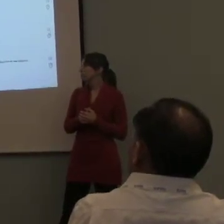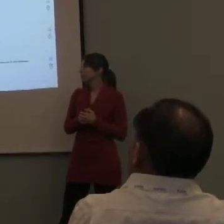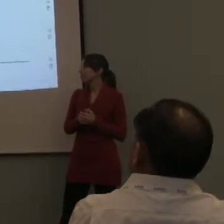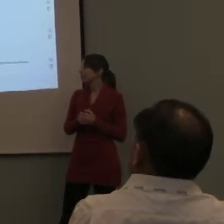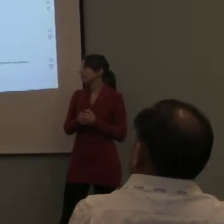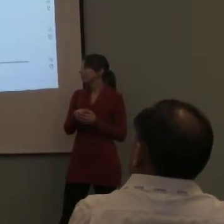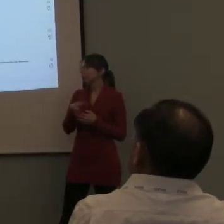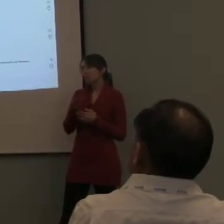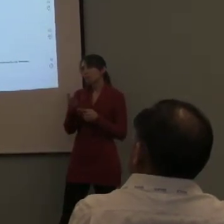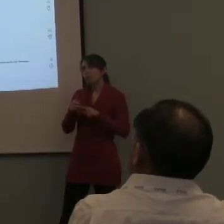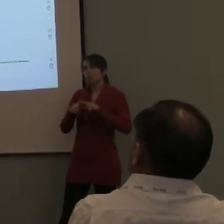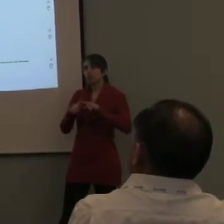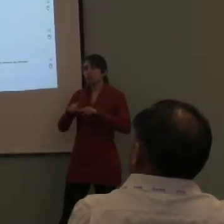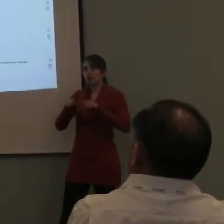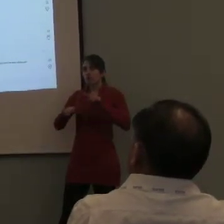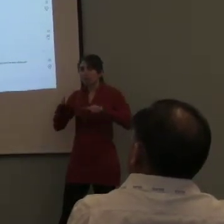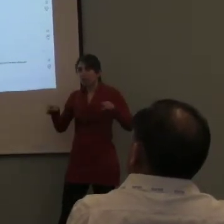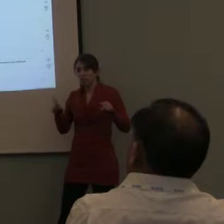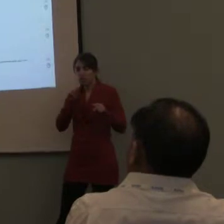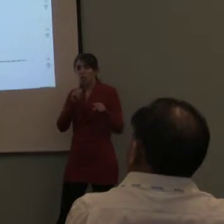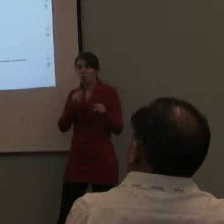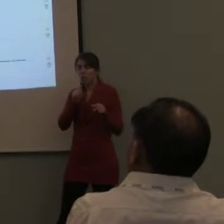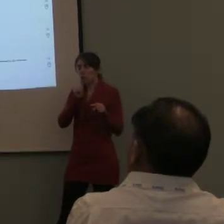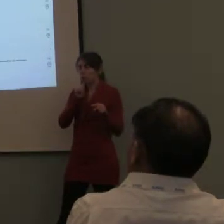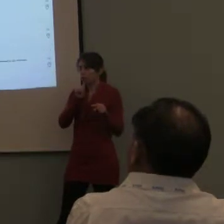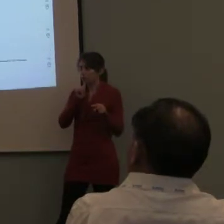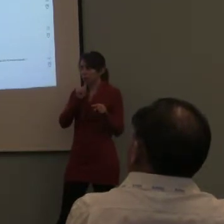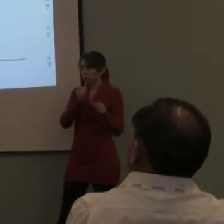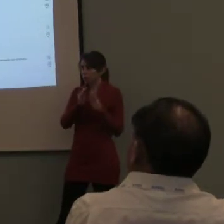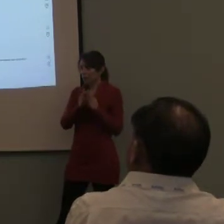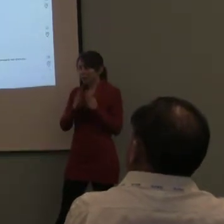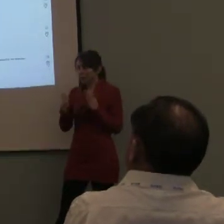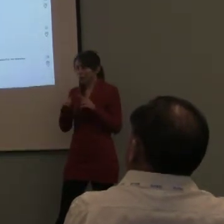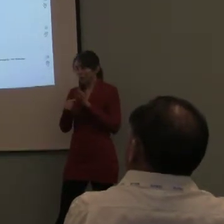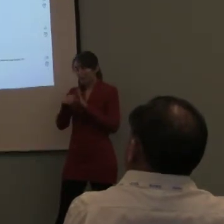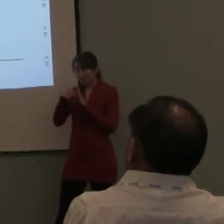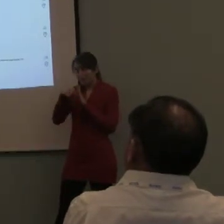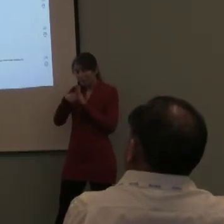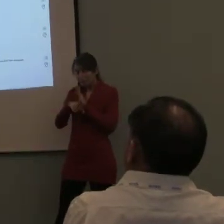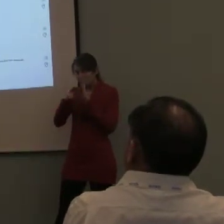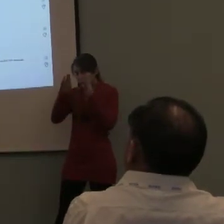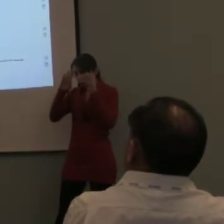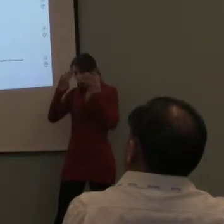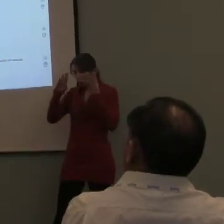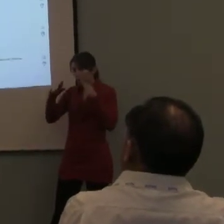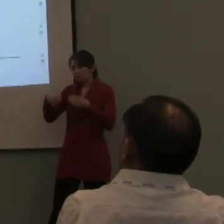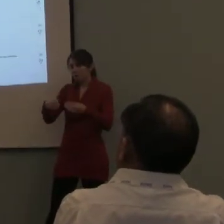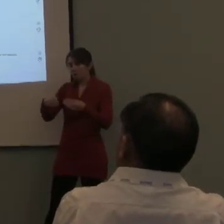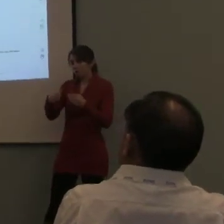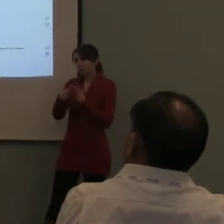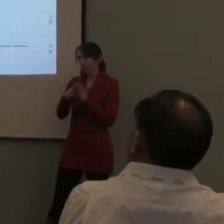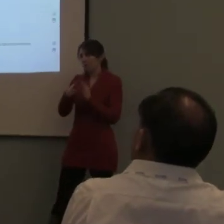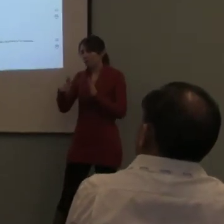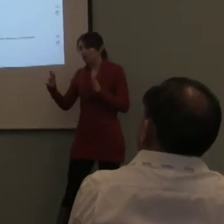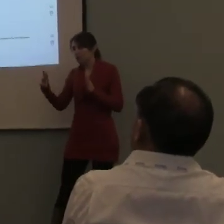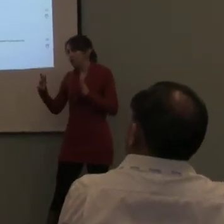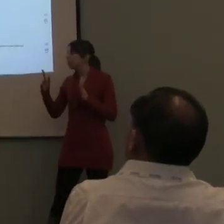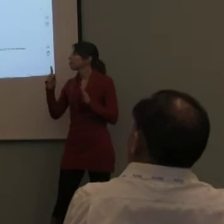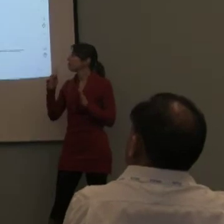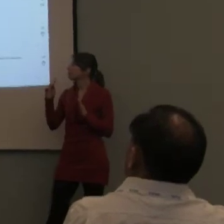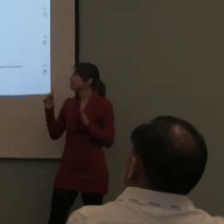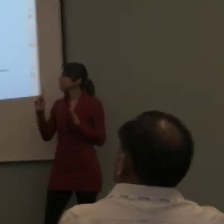any number of variations, but it tends to be a very deep and focused collection where the sort